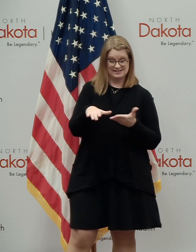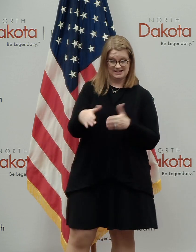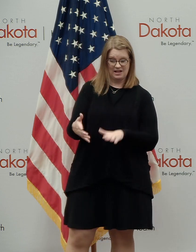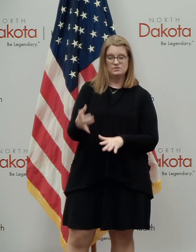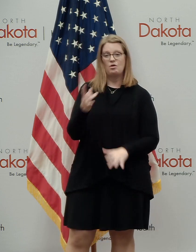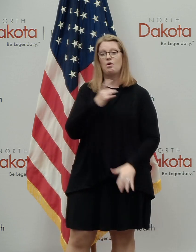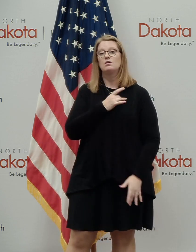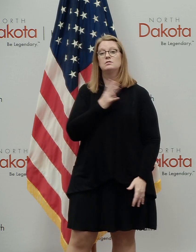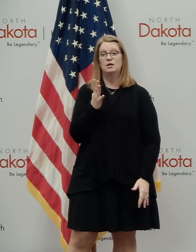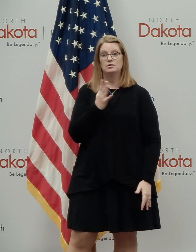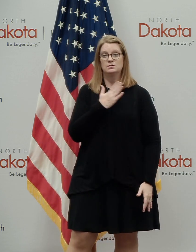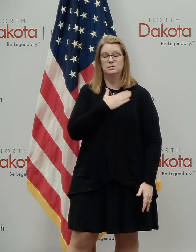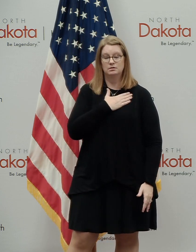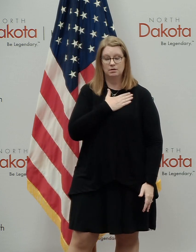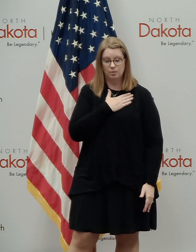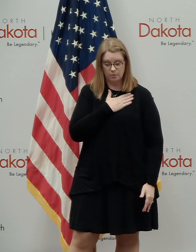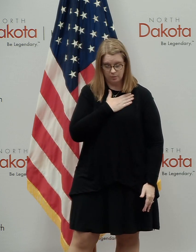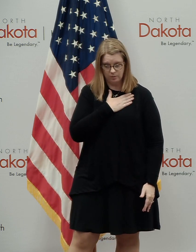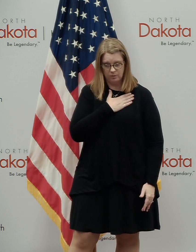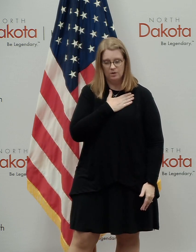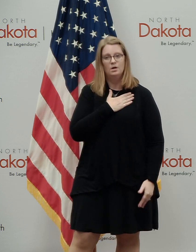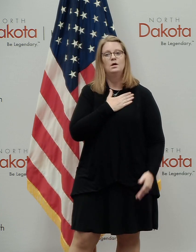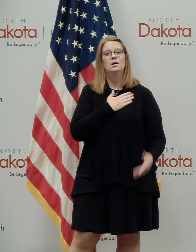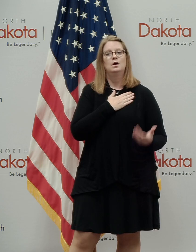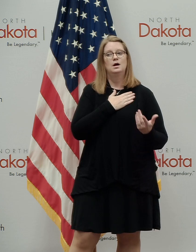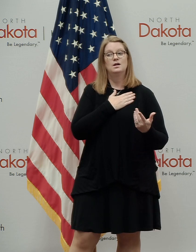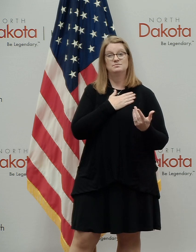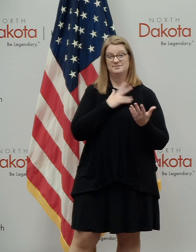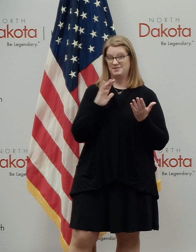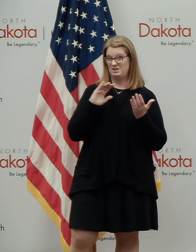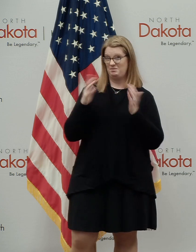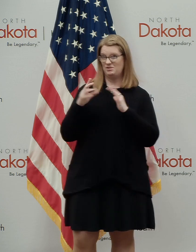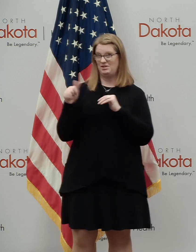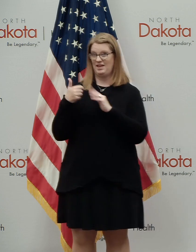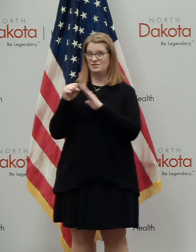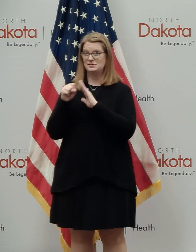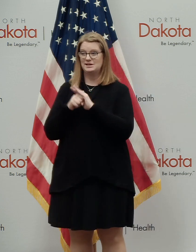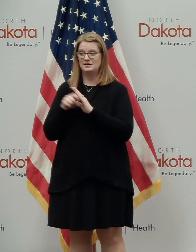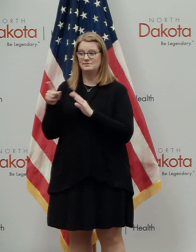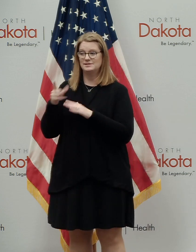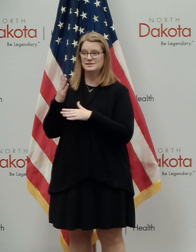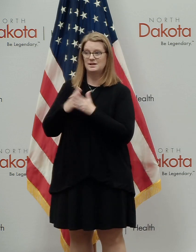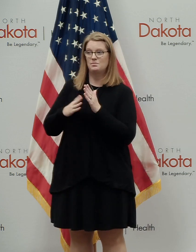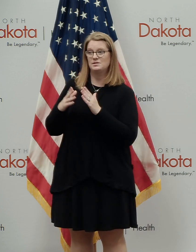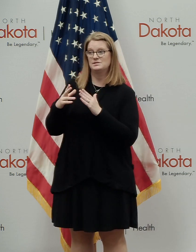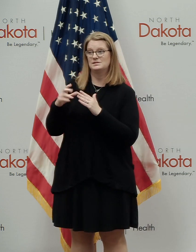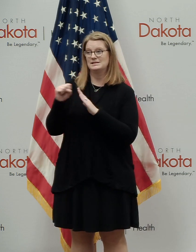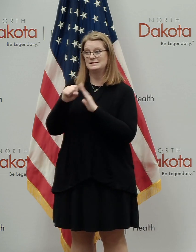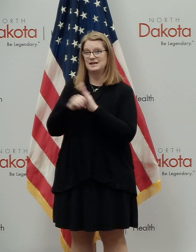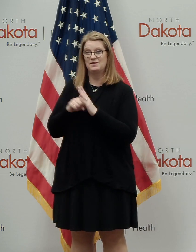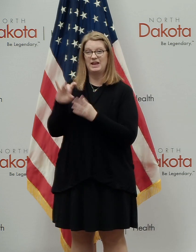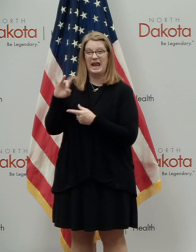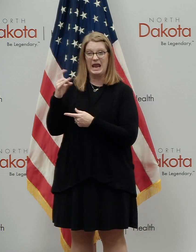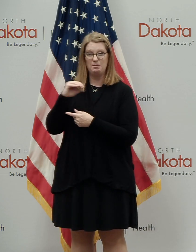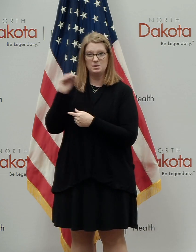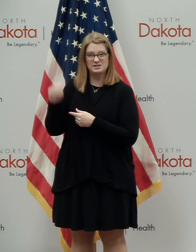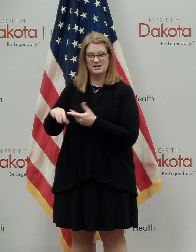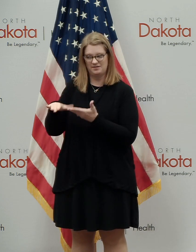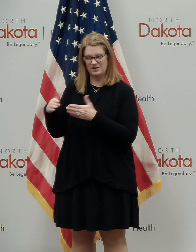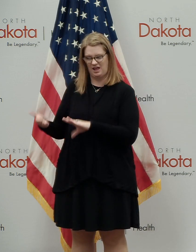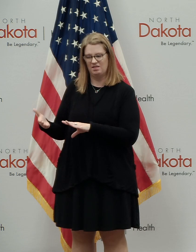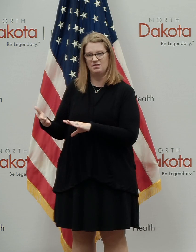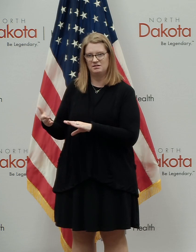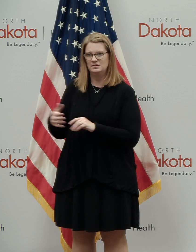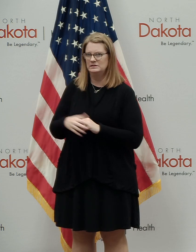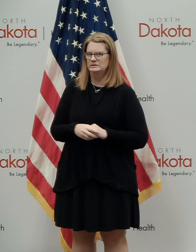them, it tears at our hearts. When we take a look at other states, some other states have had as high as 8% fatality rate during